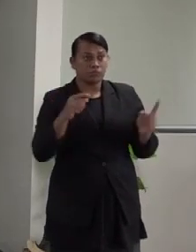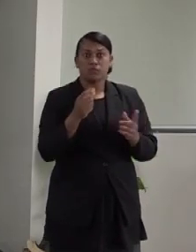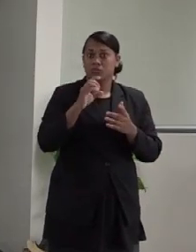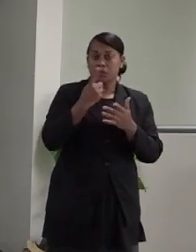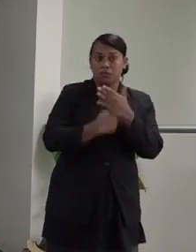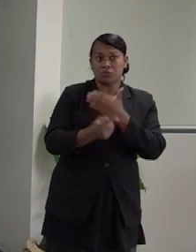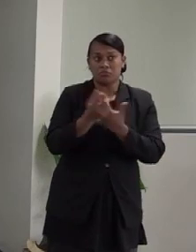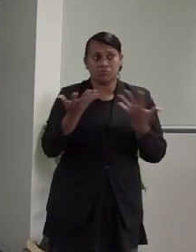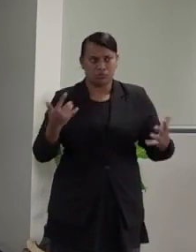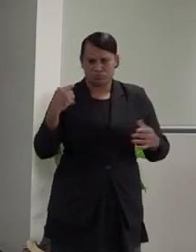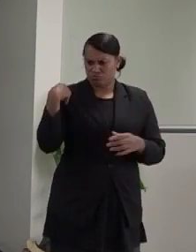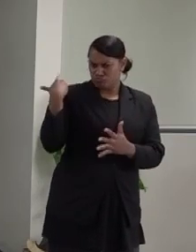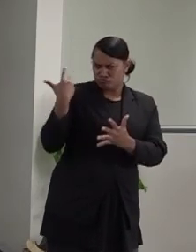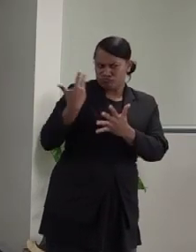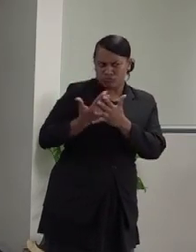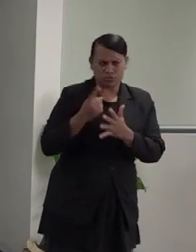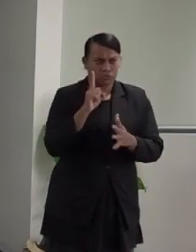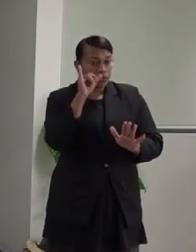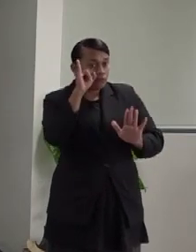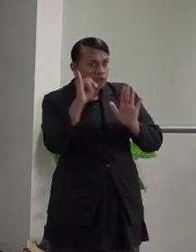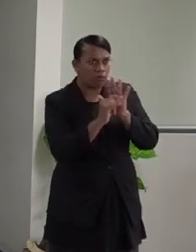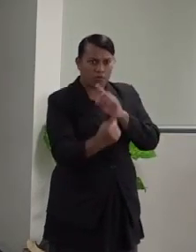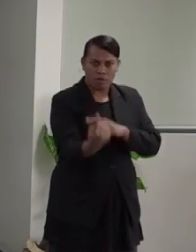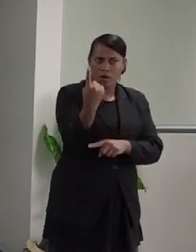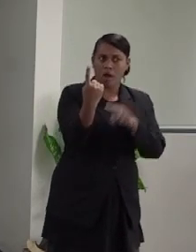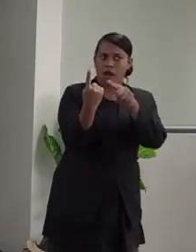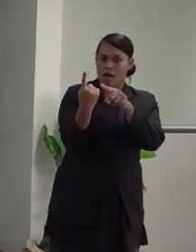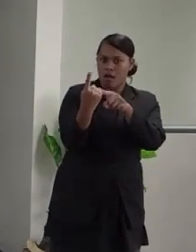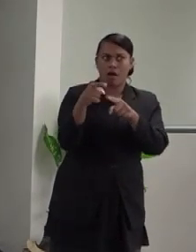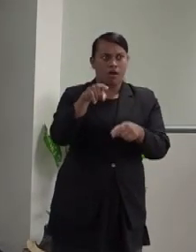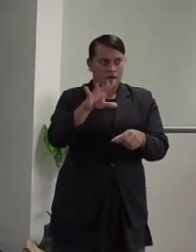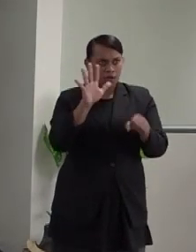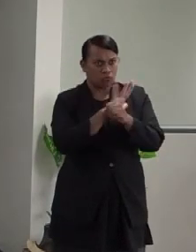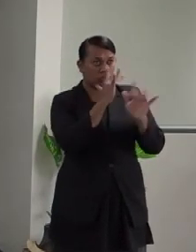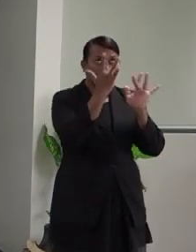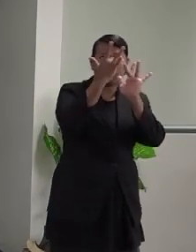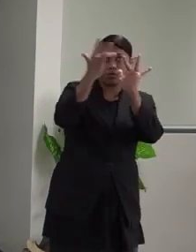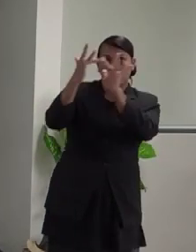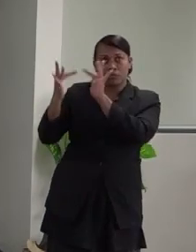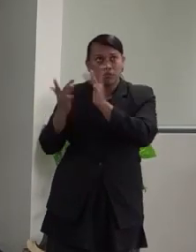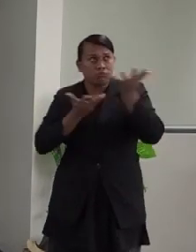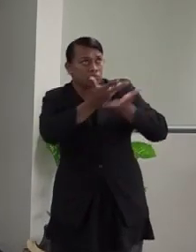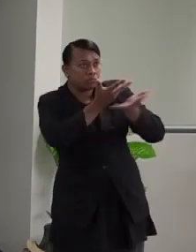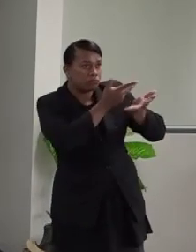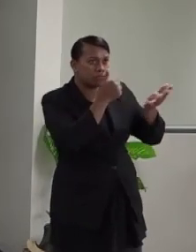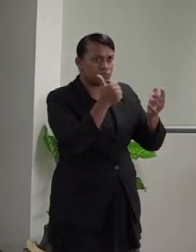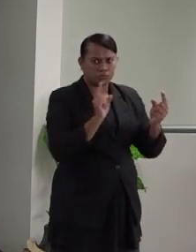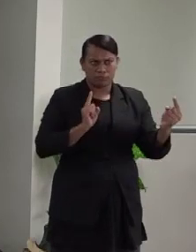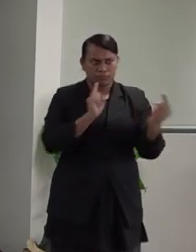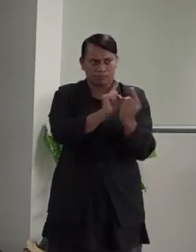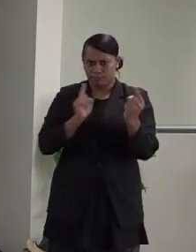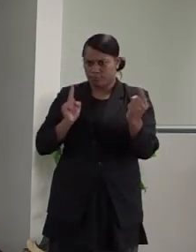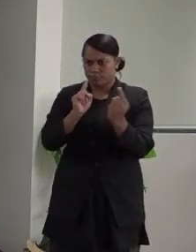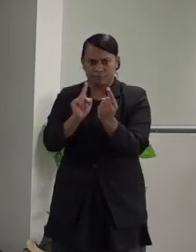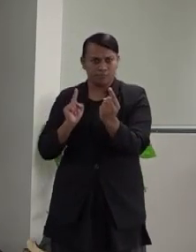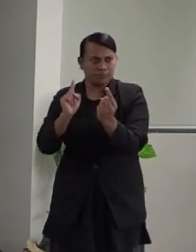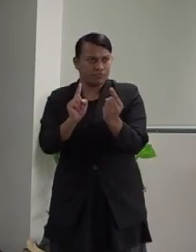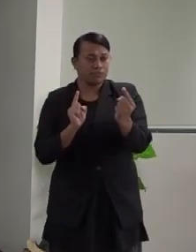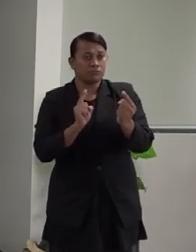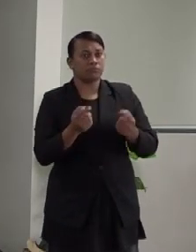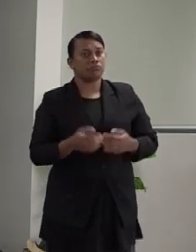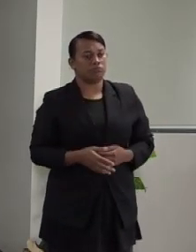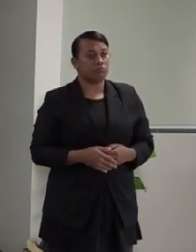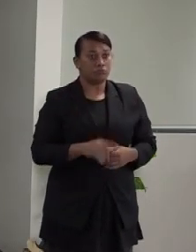tracing team has been aggressively identifying, quarantining, and testing every person who came